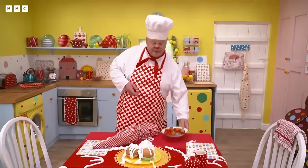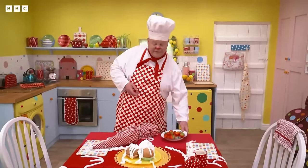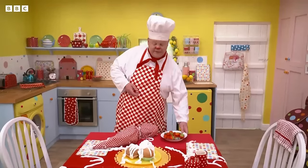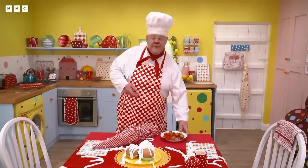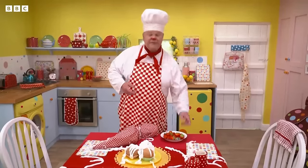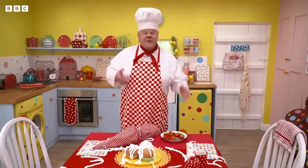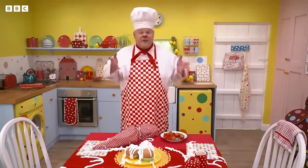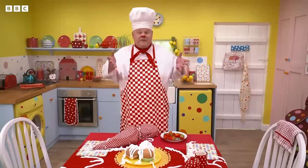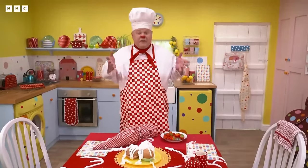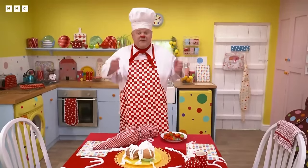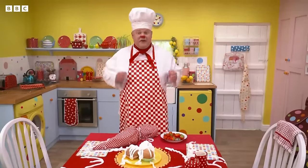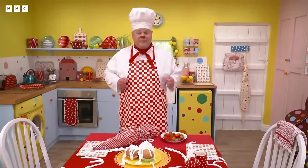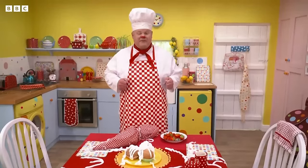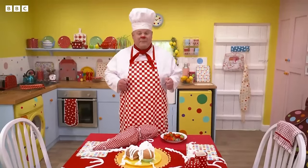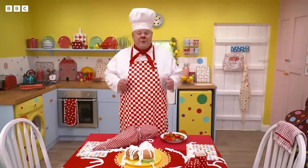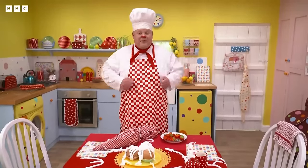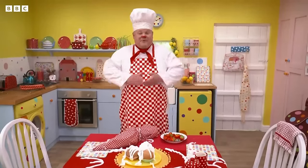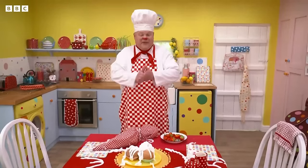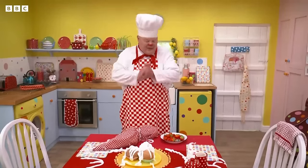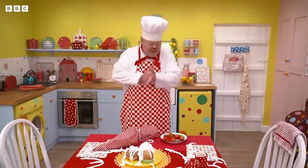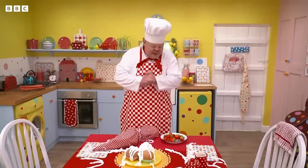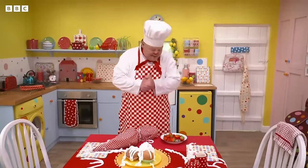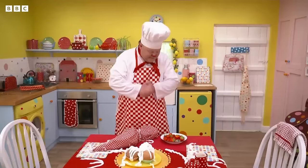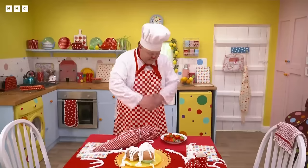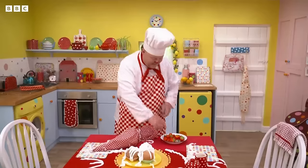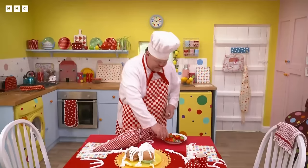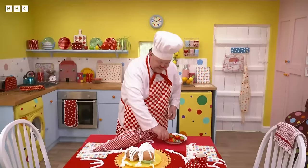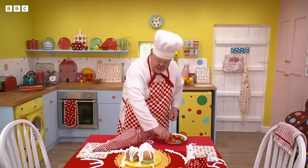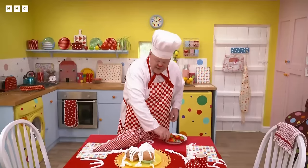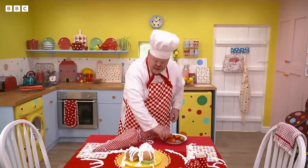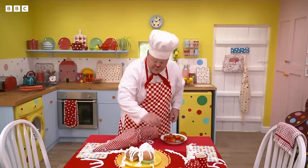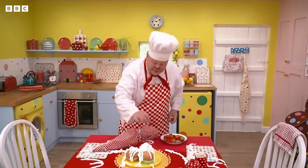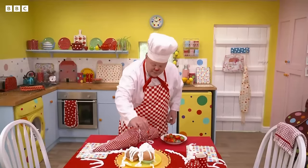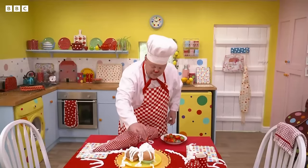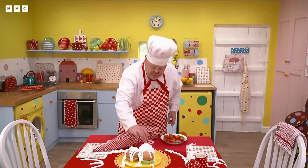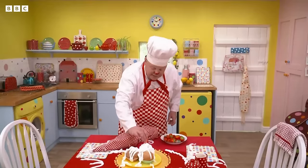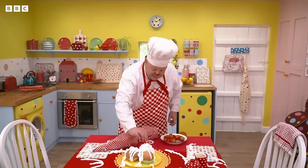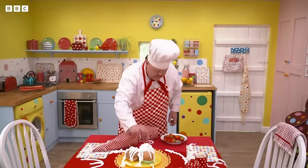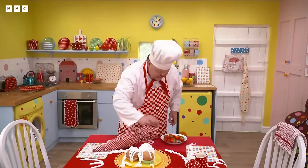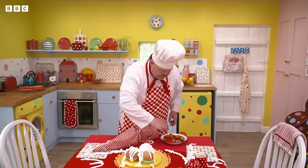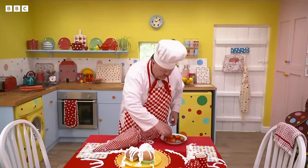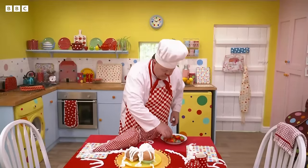well, saves me a job, I suppose. Right, here we go.